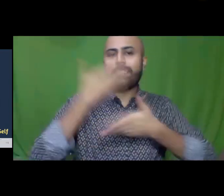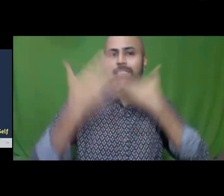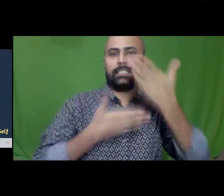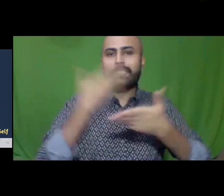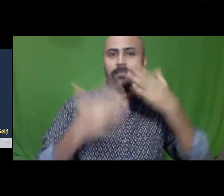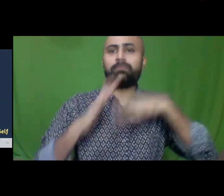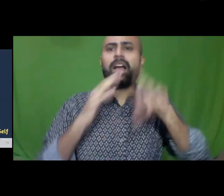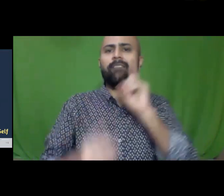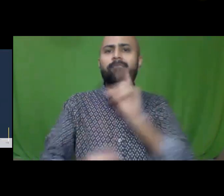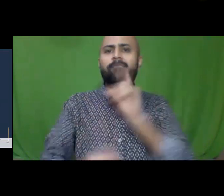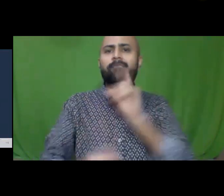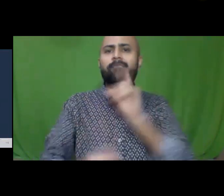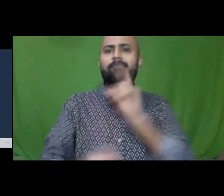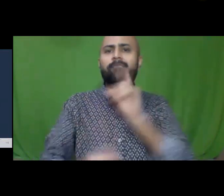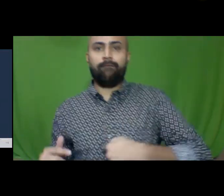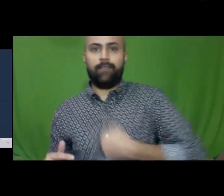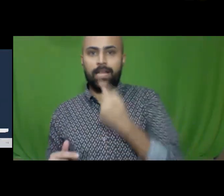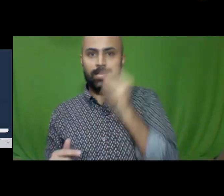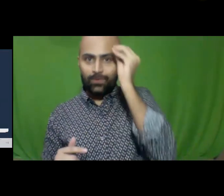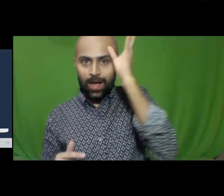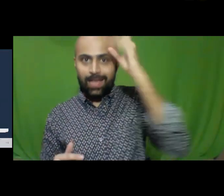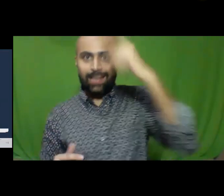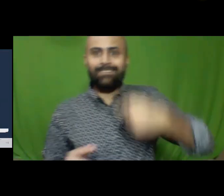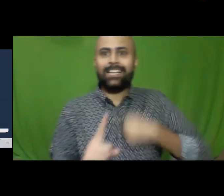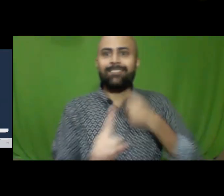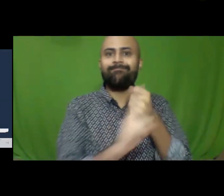Okay, similarly with the deaf empowerment course, there we had,